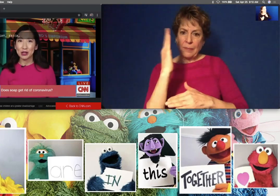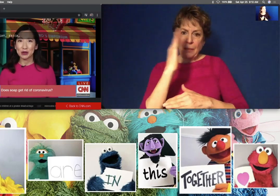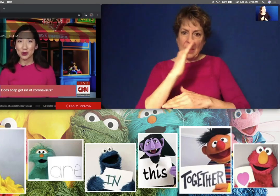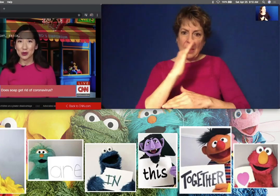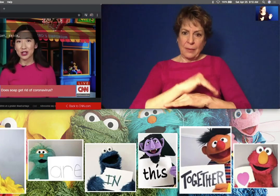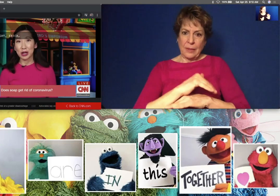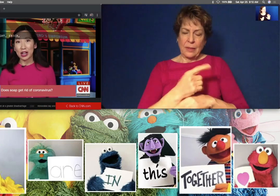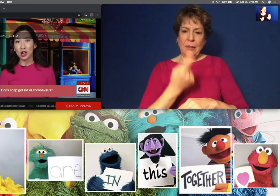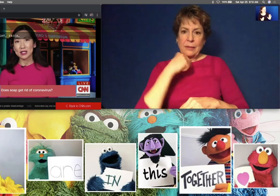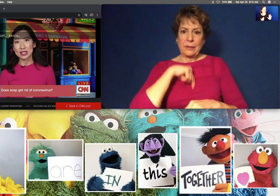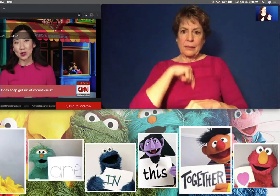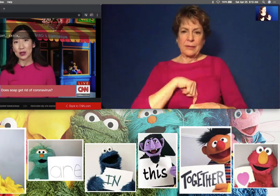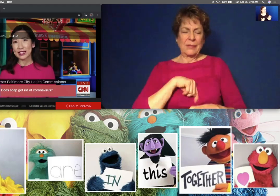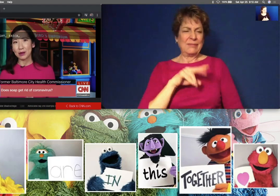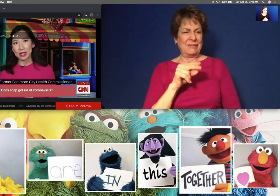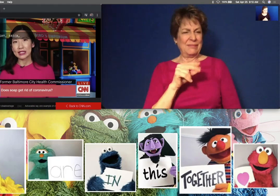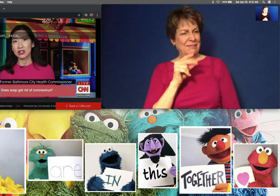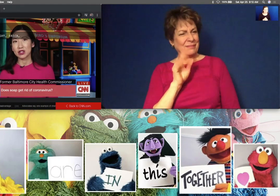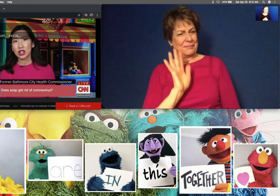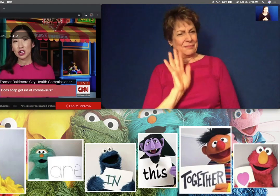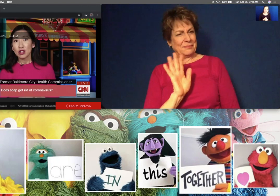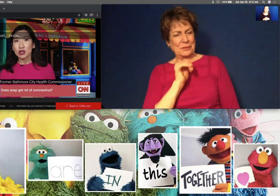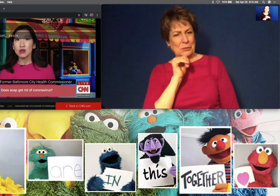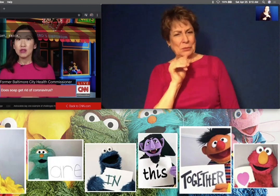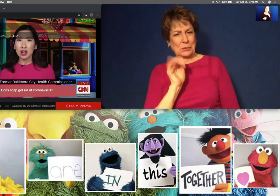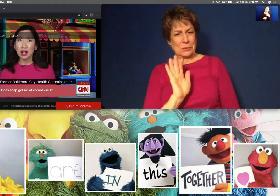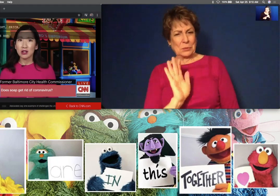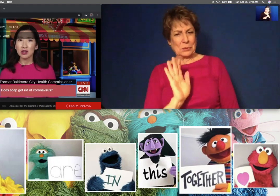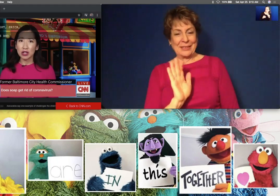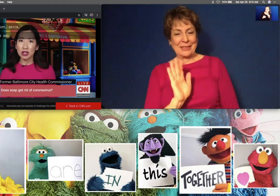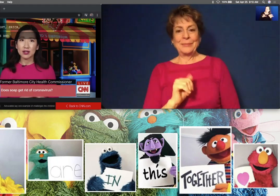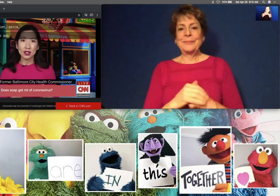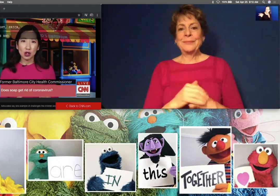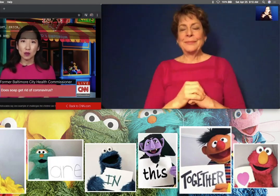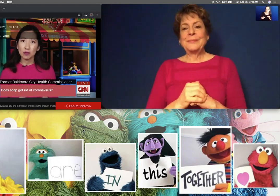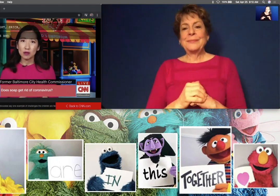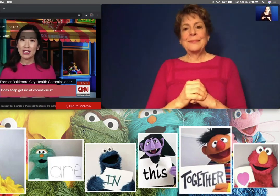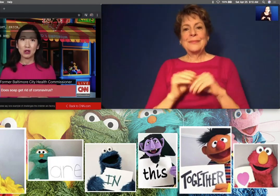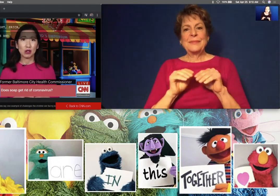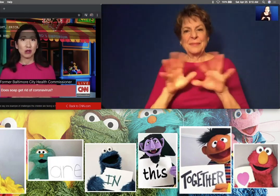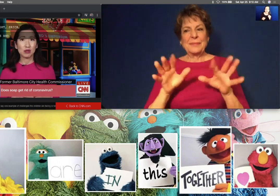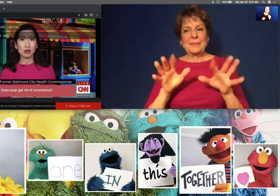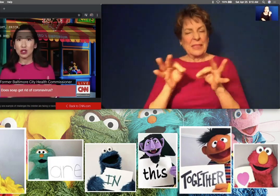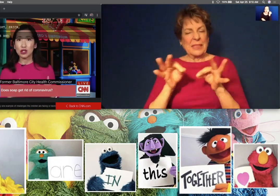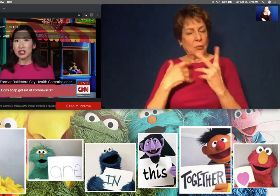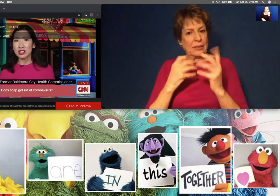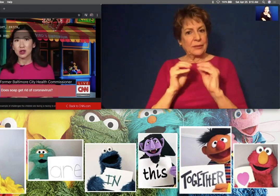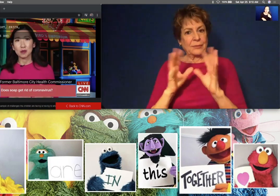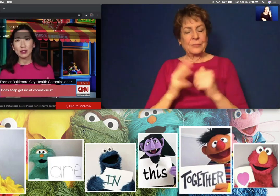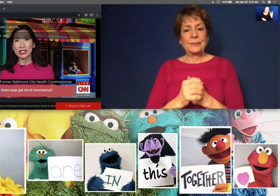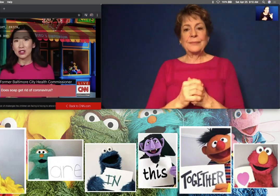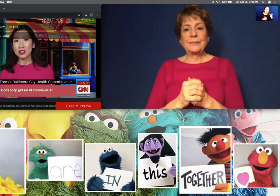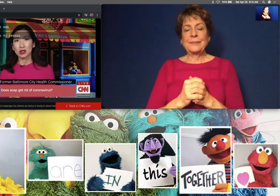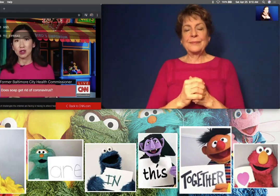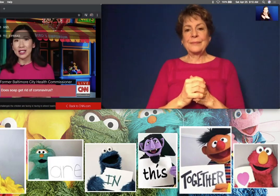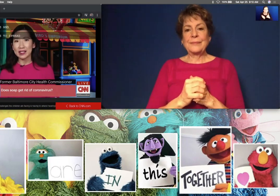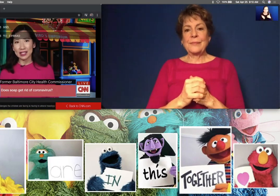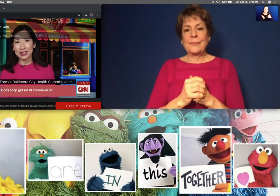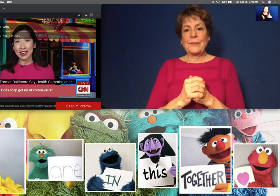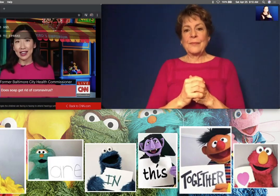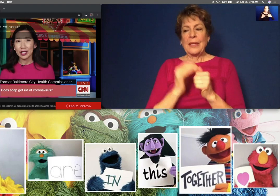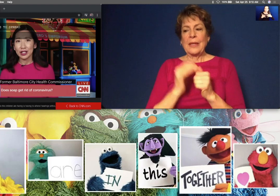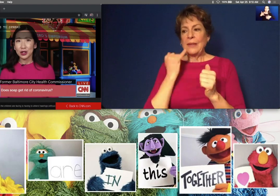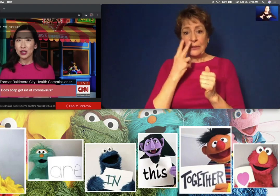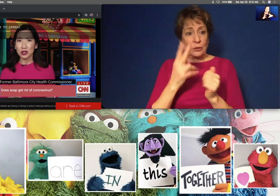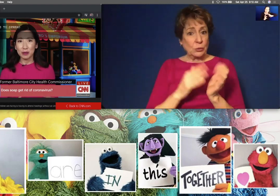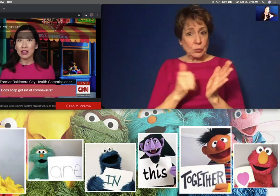That's exactly right, Erica, and I hope that the twins and everyone who's watching will help us to spread that message. Do not drink